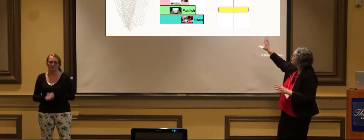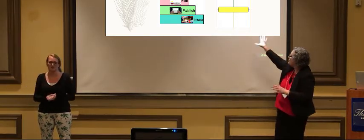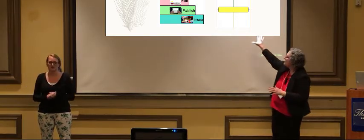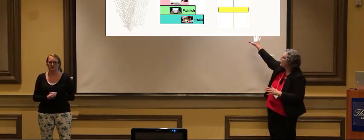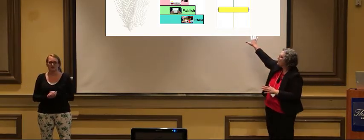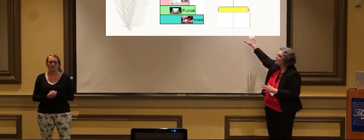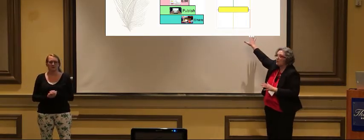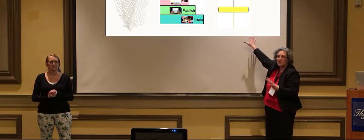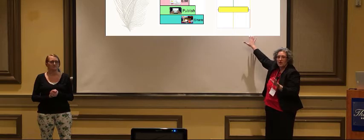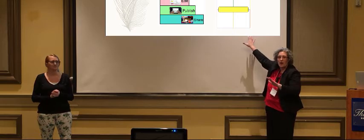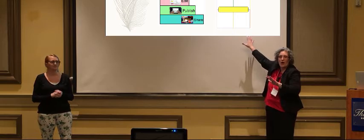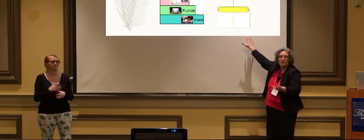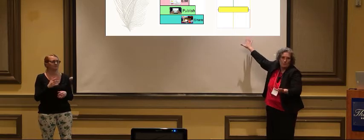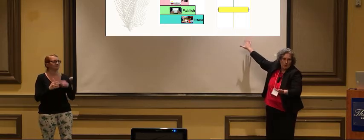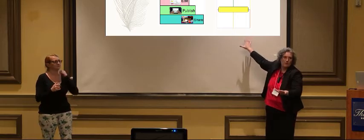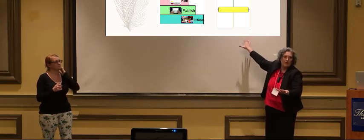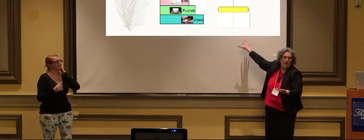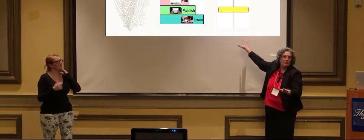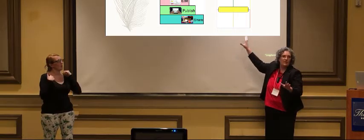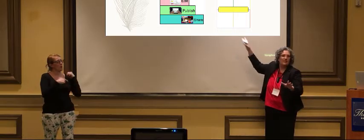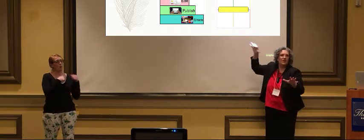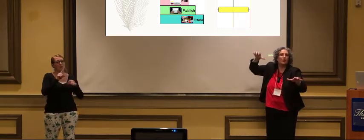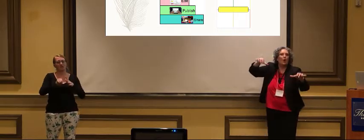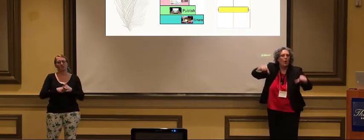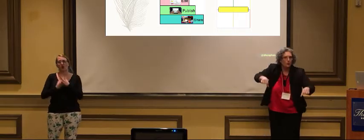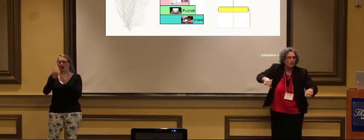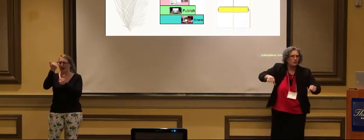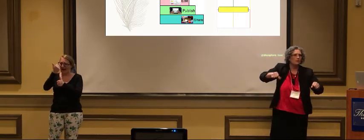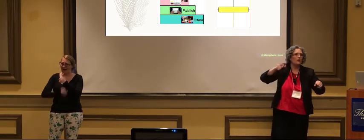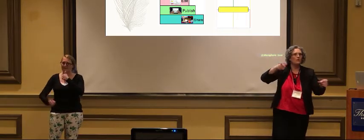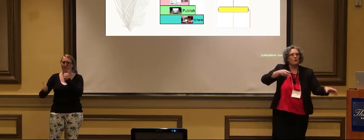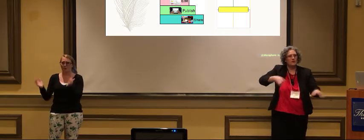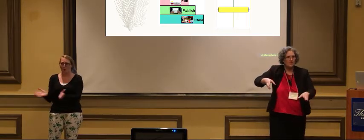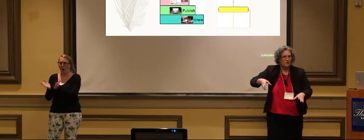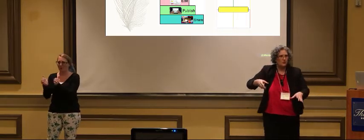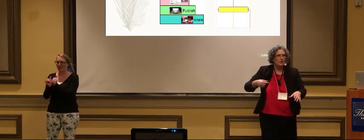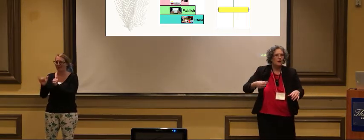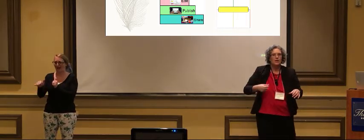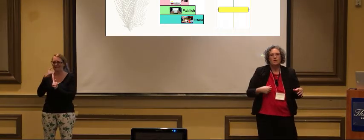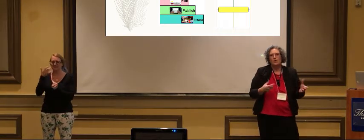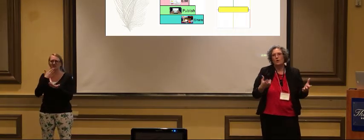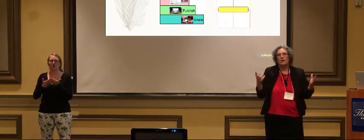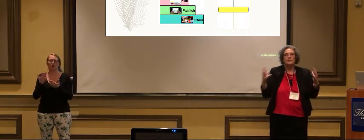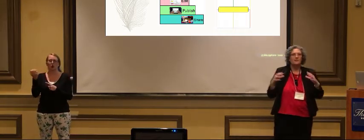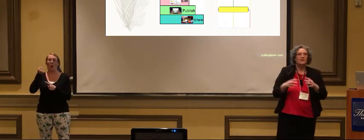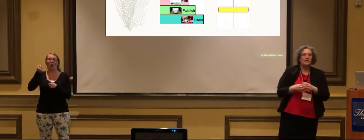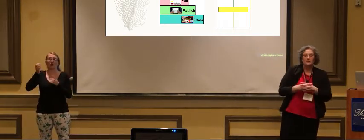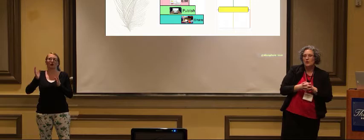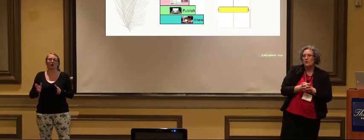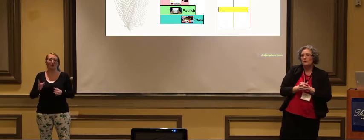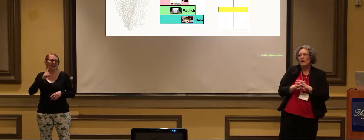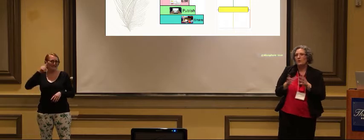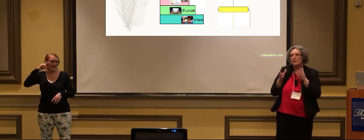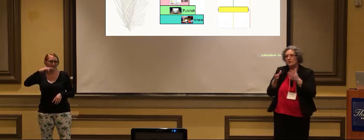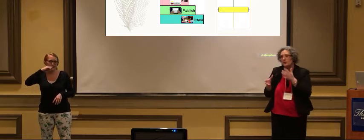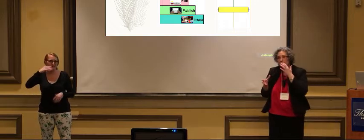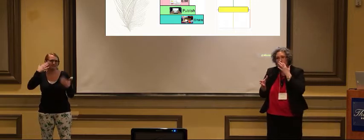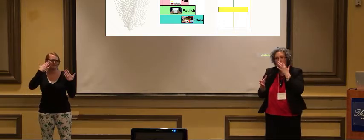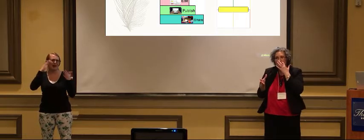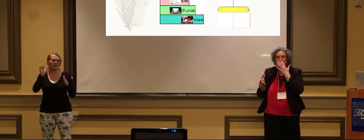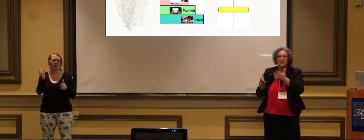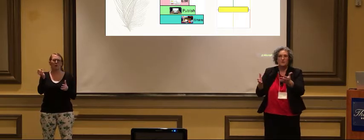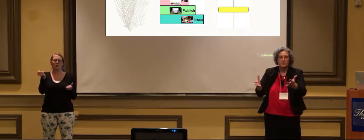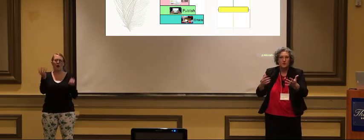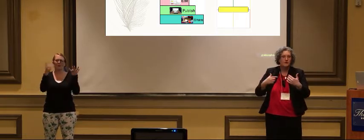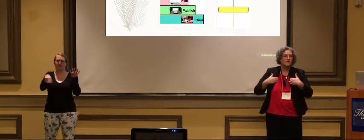And I do use those. We start every prompt with that because it's a good holder of organization. You know, deaf kids, I don't know how many of